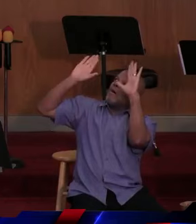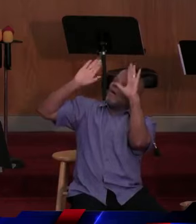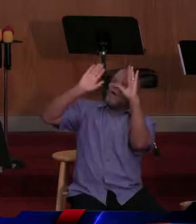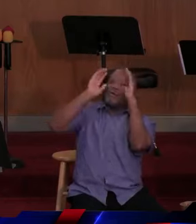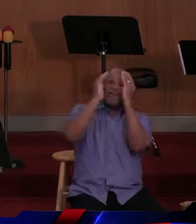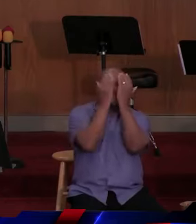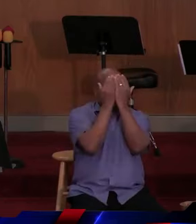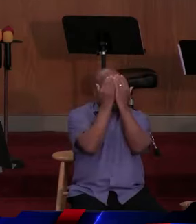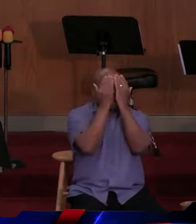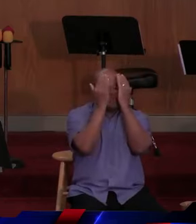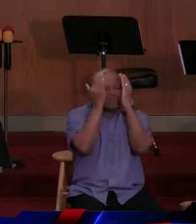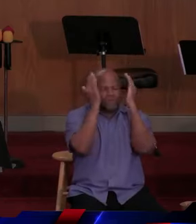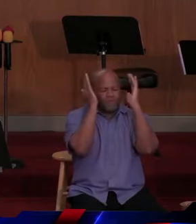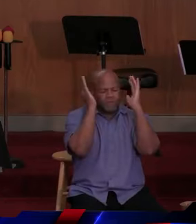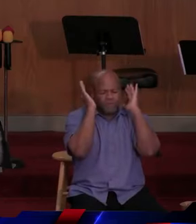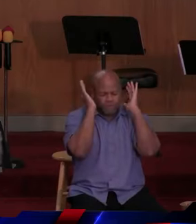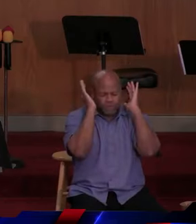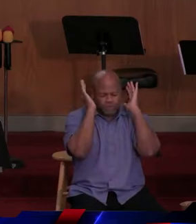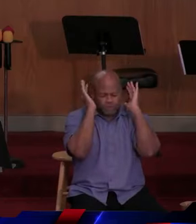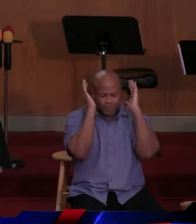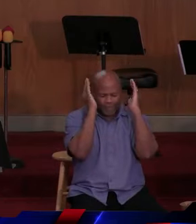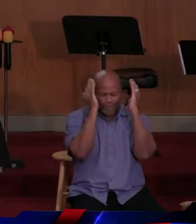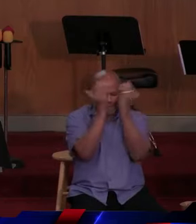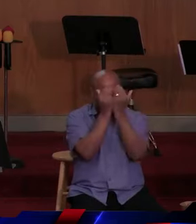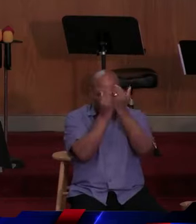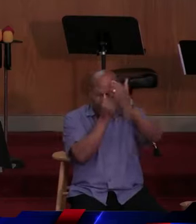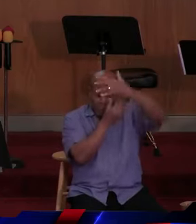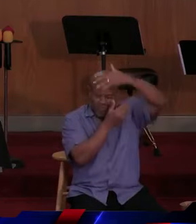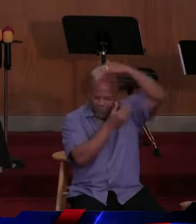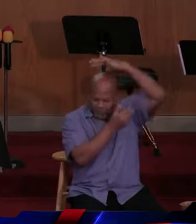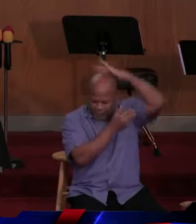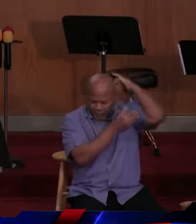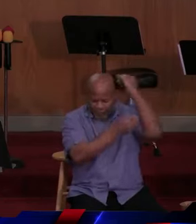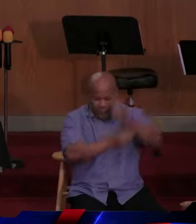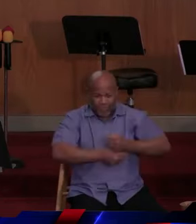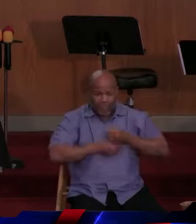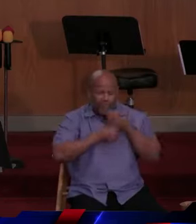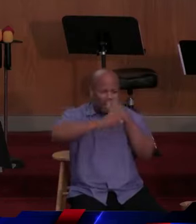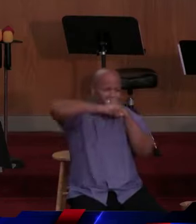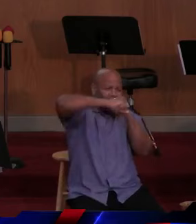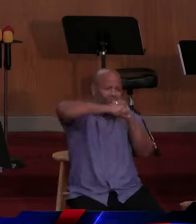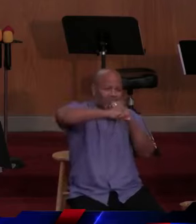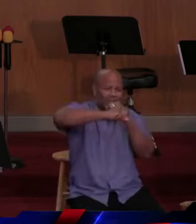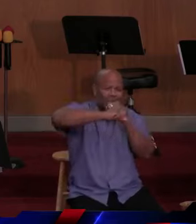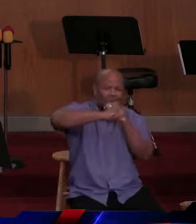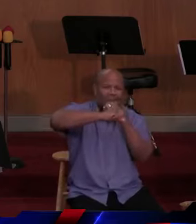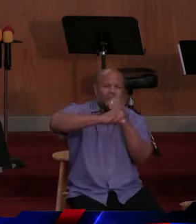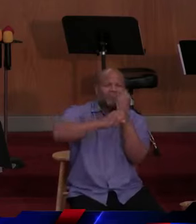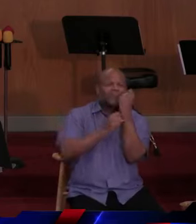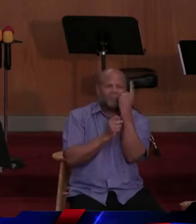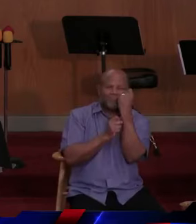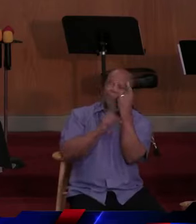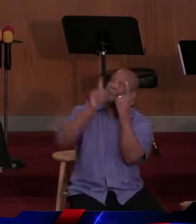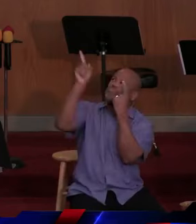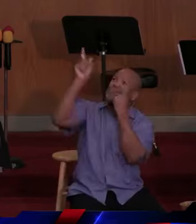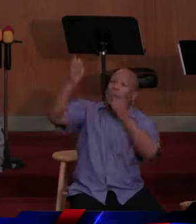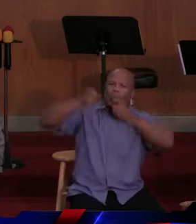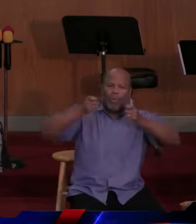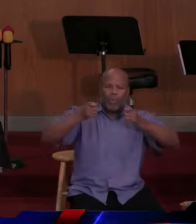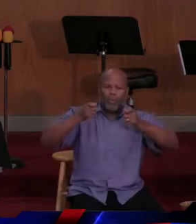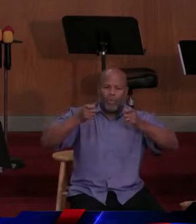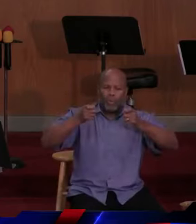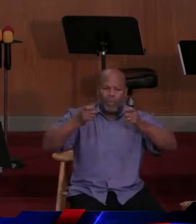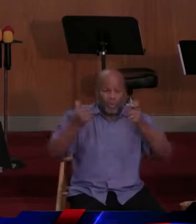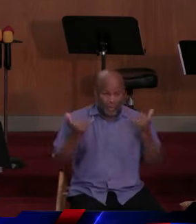covering that God is in control. Now, the real problem was not the head.